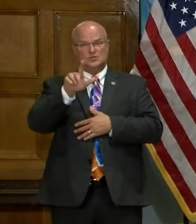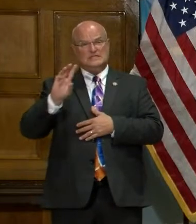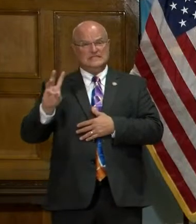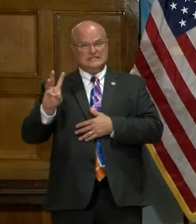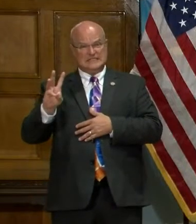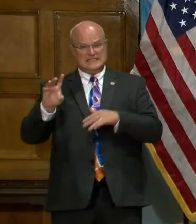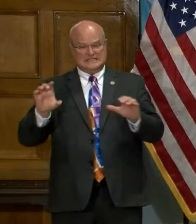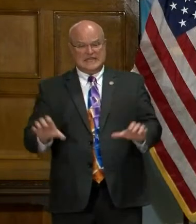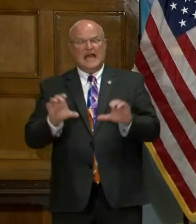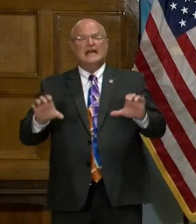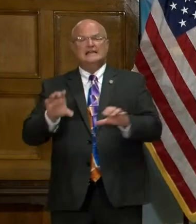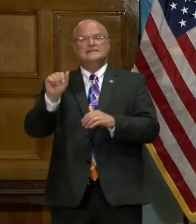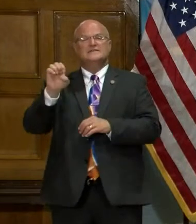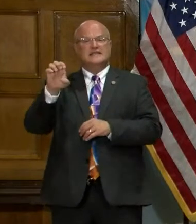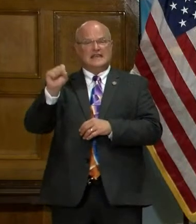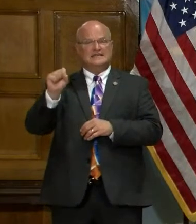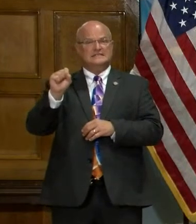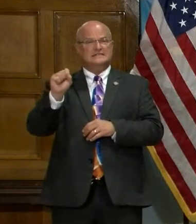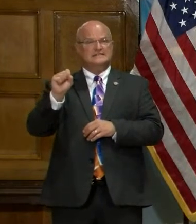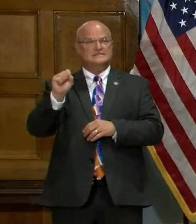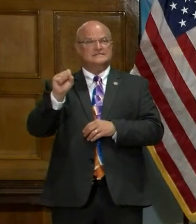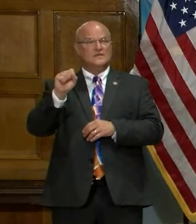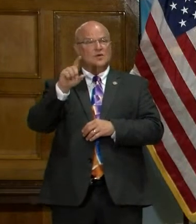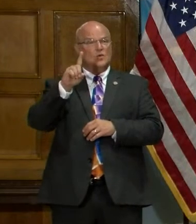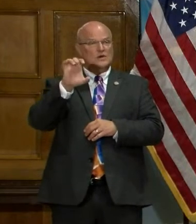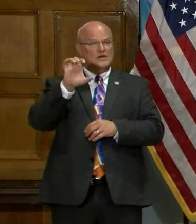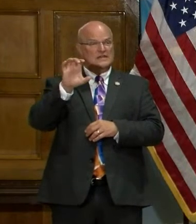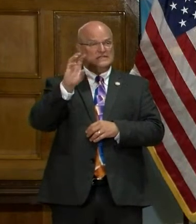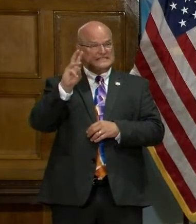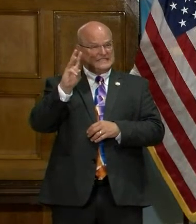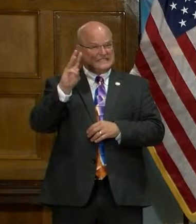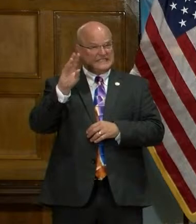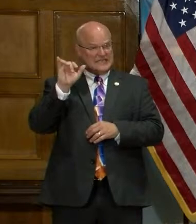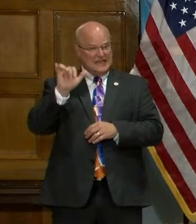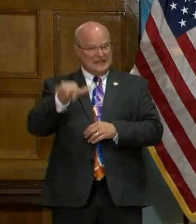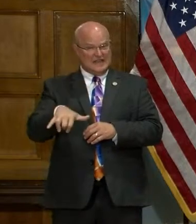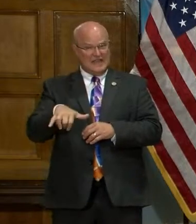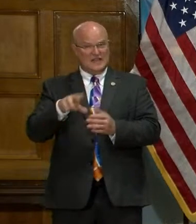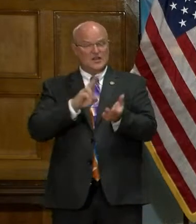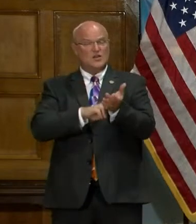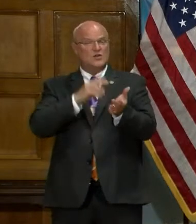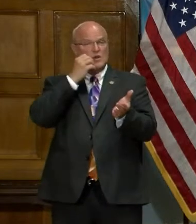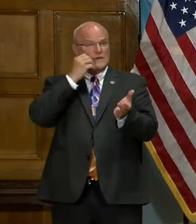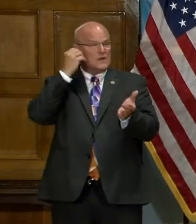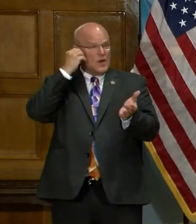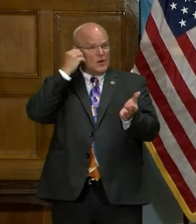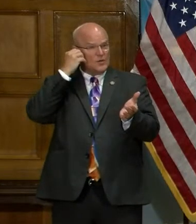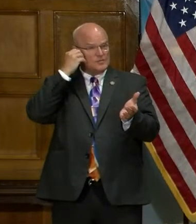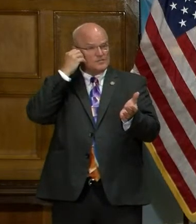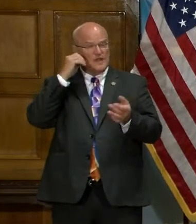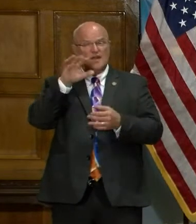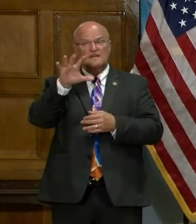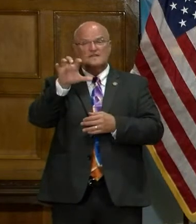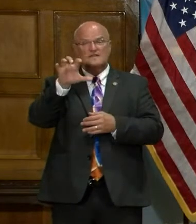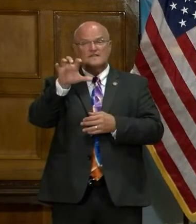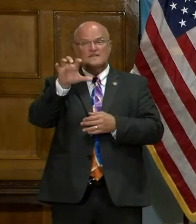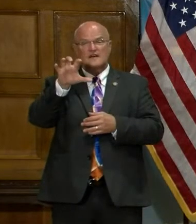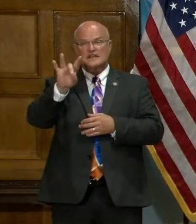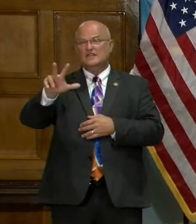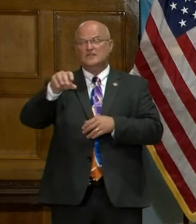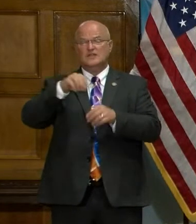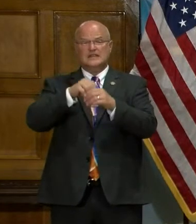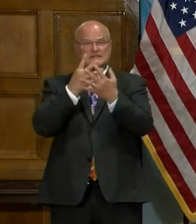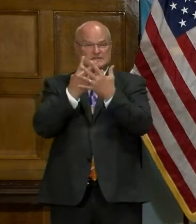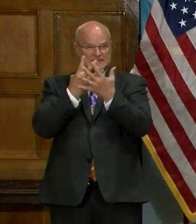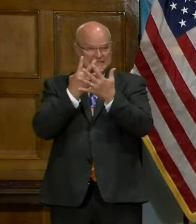5,926 are active cases. 116 of those are in a nursing home. 583 of those are